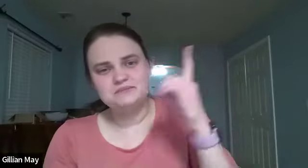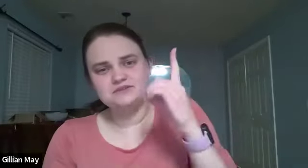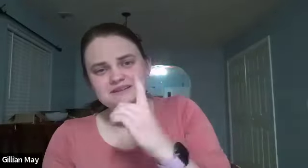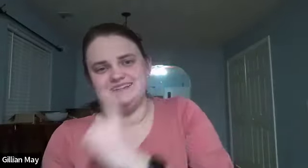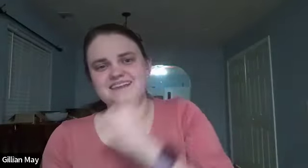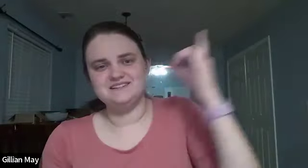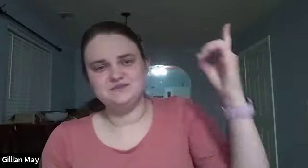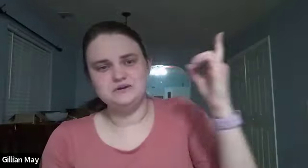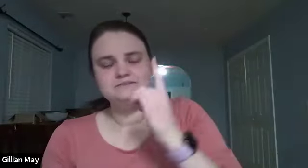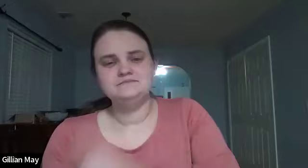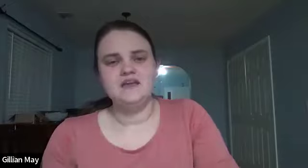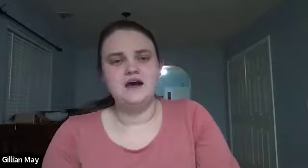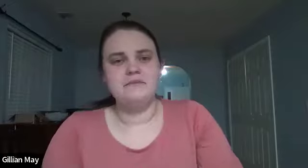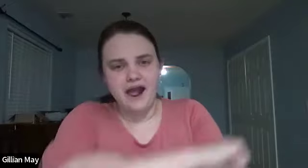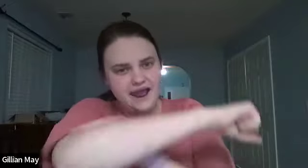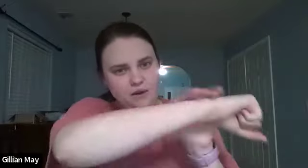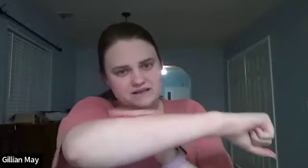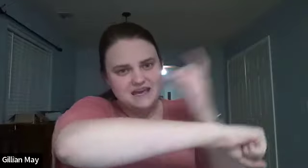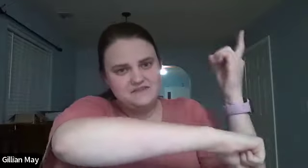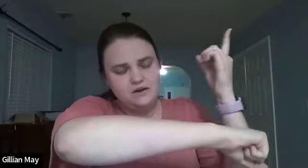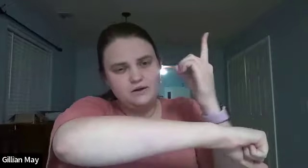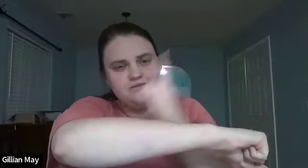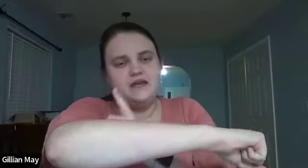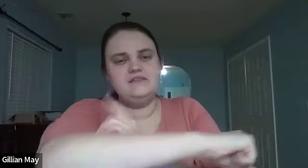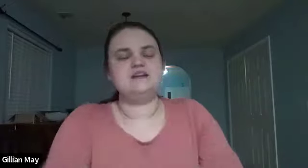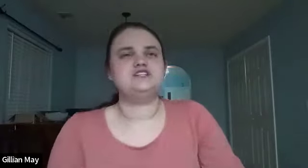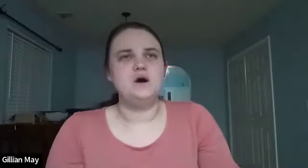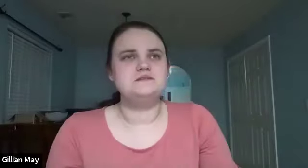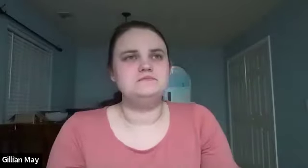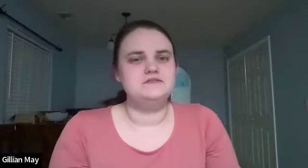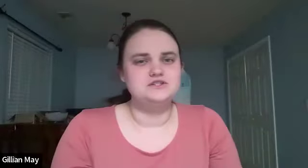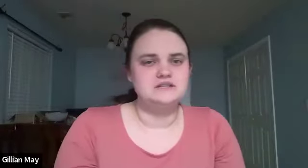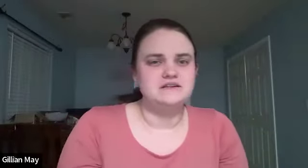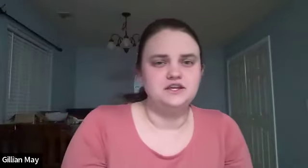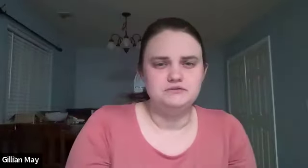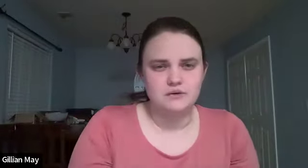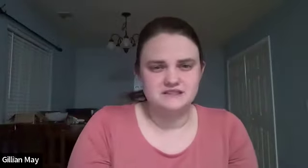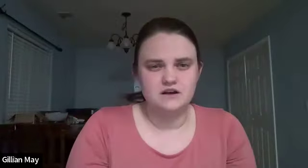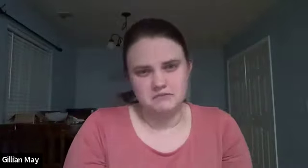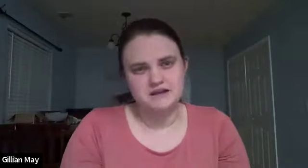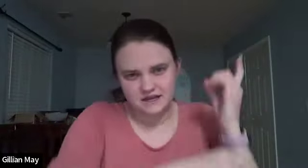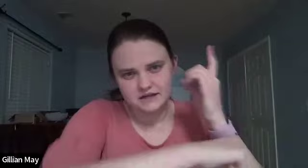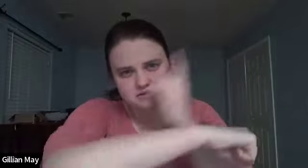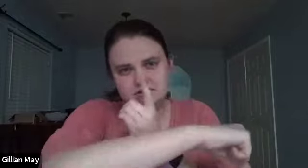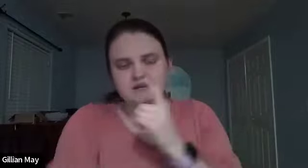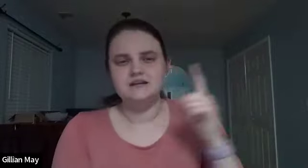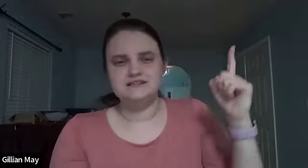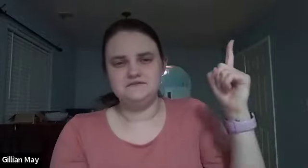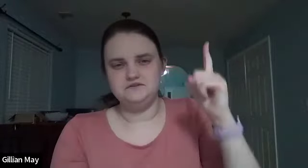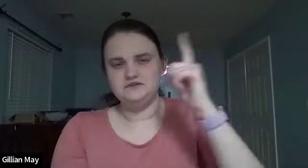people doing like dinosaur. I always add that arm. That just helps it be visually like it's talking about a dinosaur. Because if you do